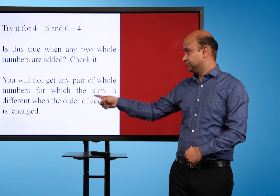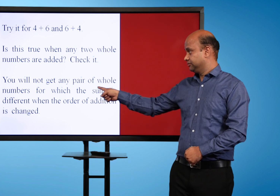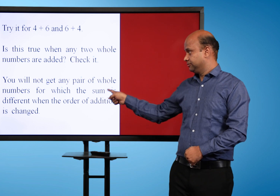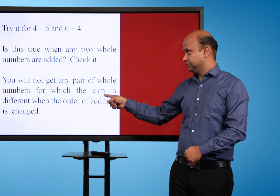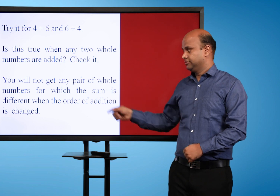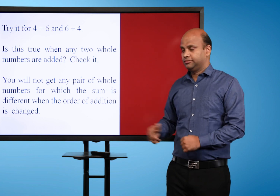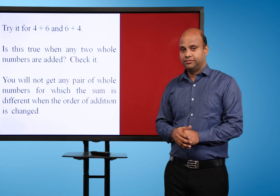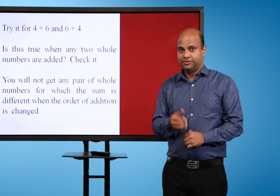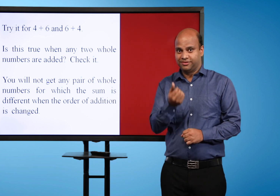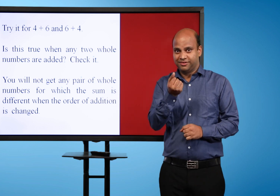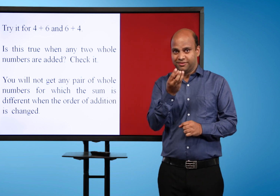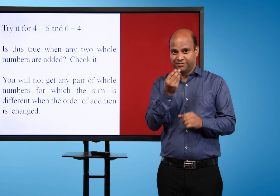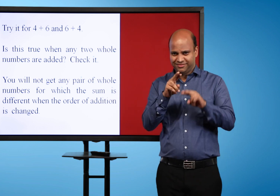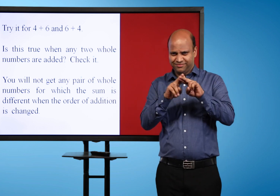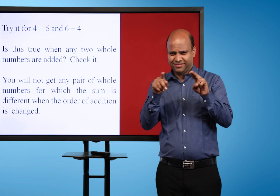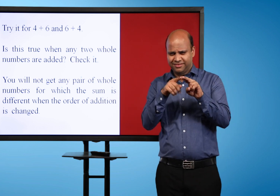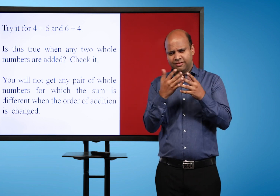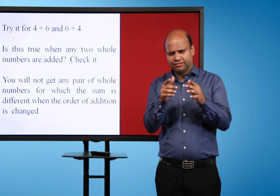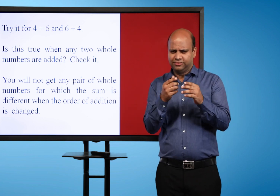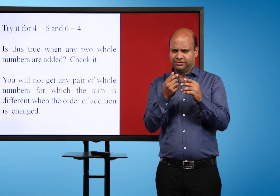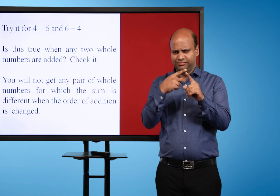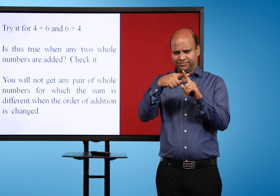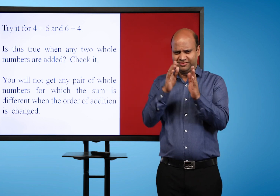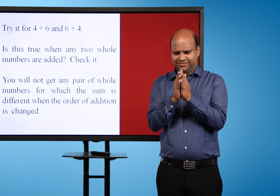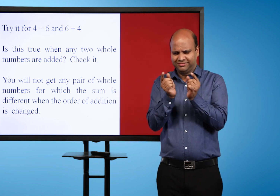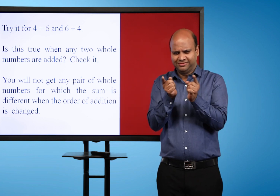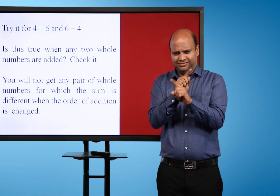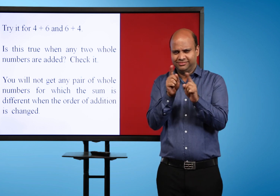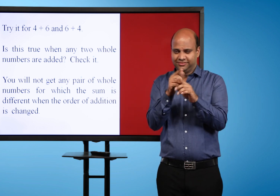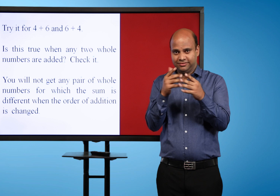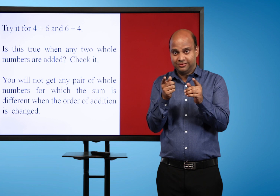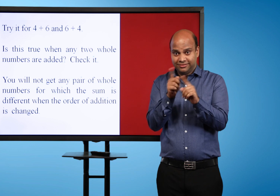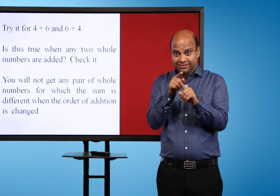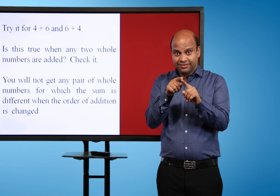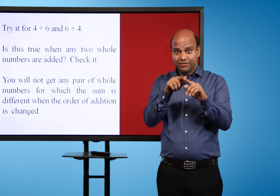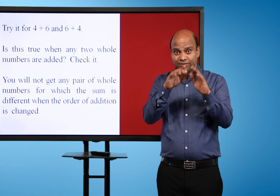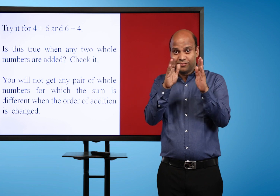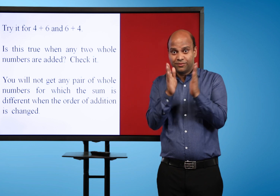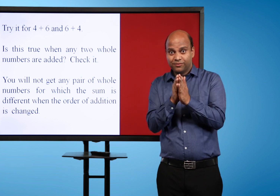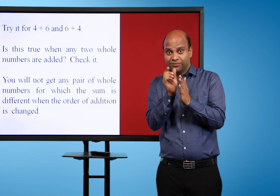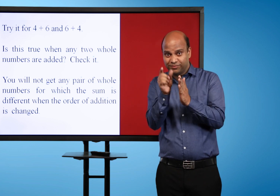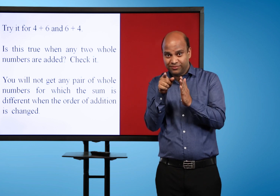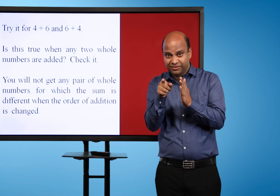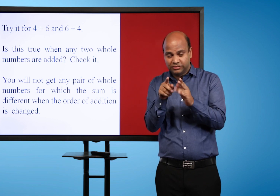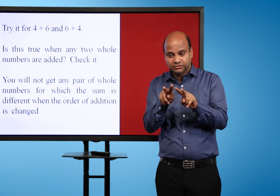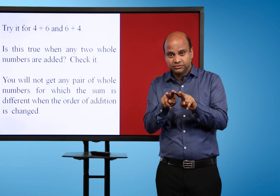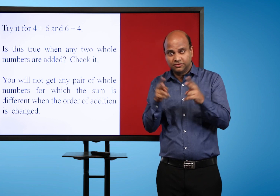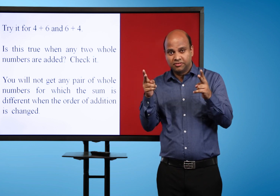You will not get any pair of whole numbers for which the sum is different when the order of addition is